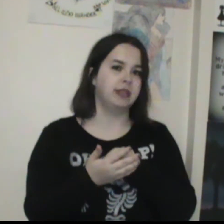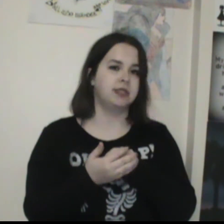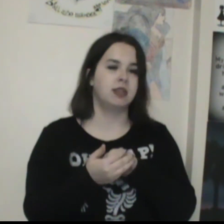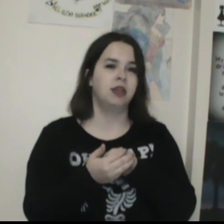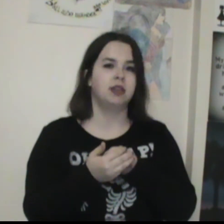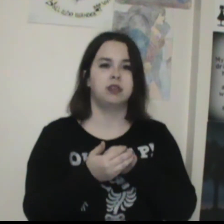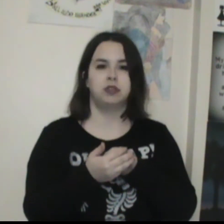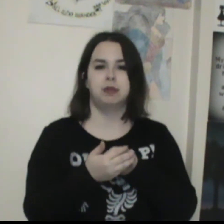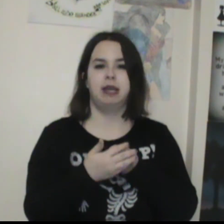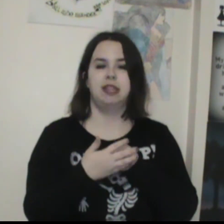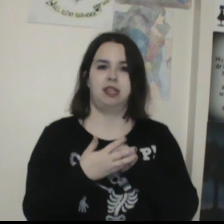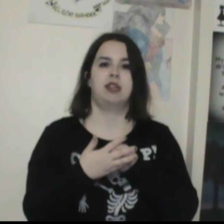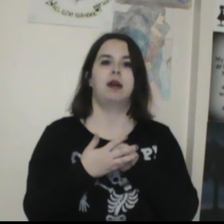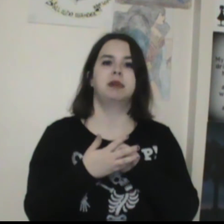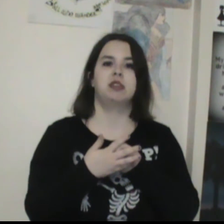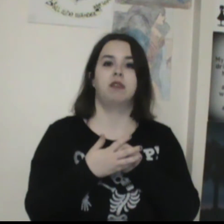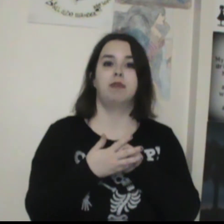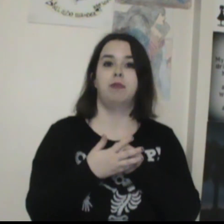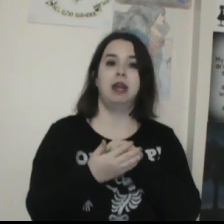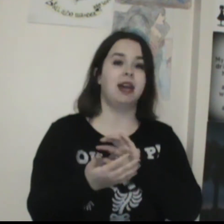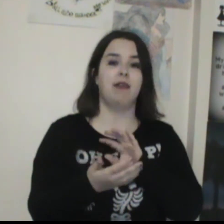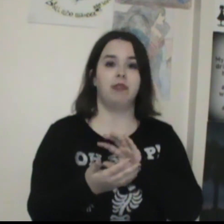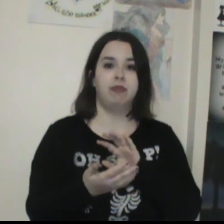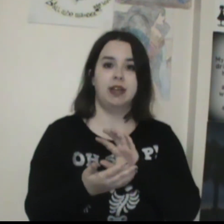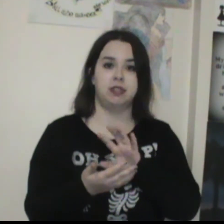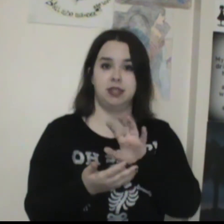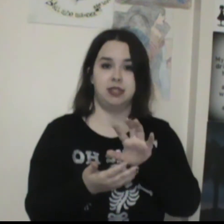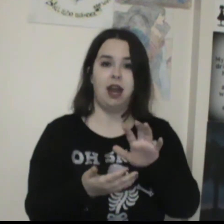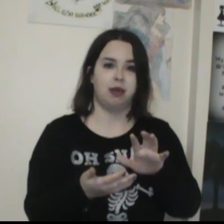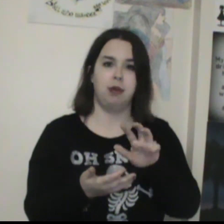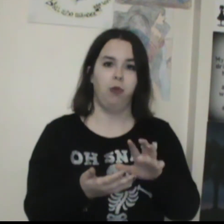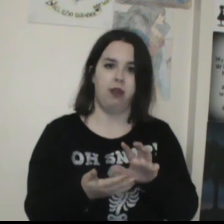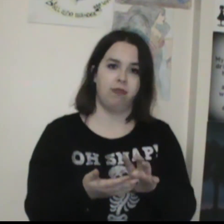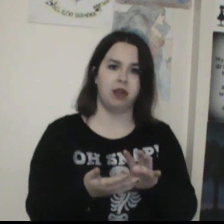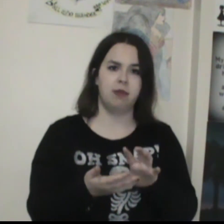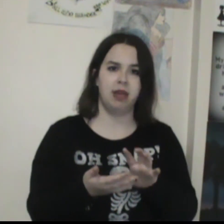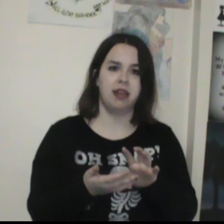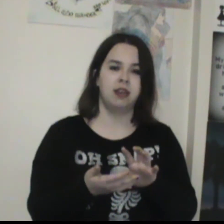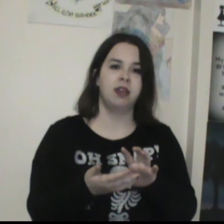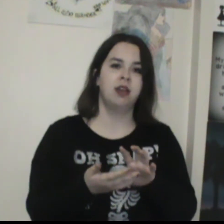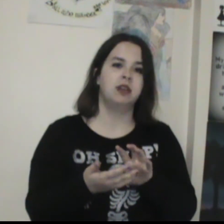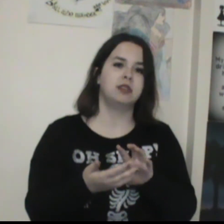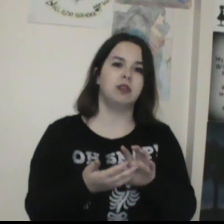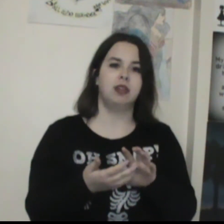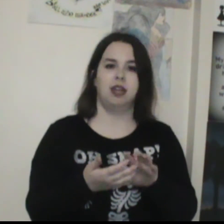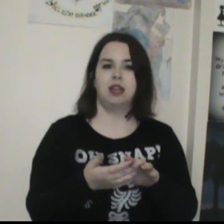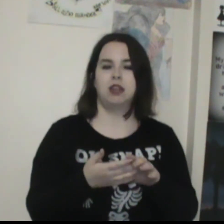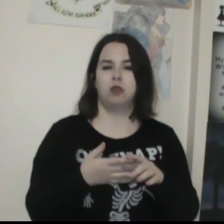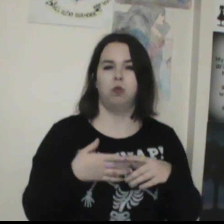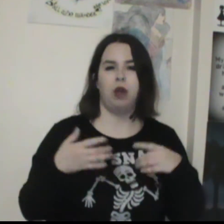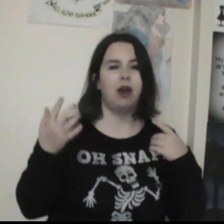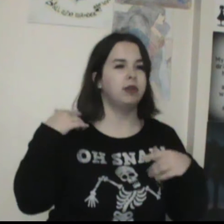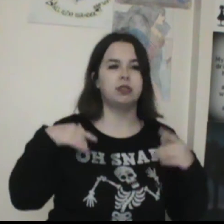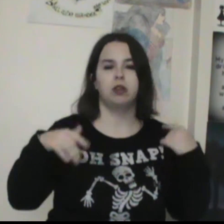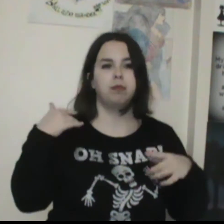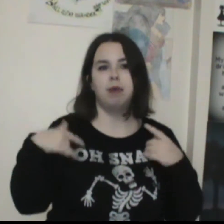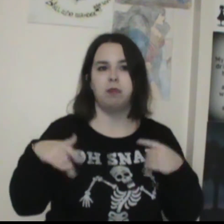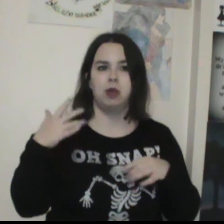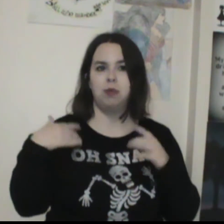service. So she made like the comments of, wait, I haven't finished, it's not going to be well for him yet. So like, how does her memory